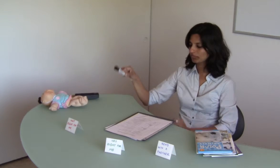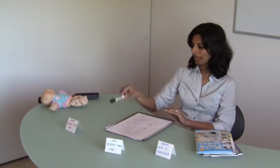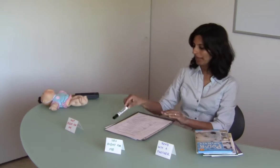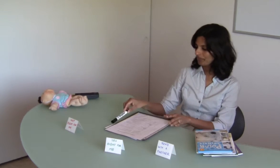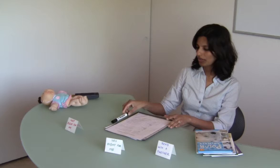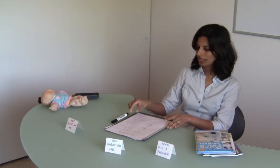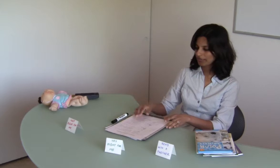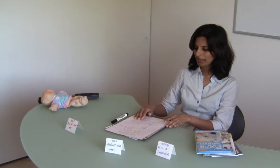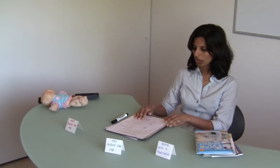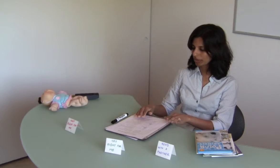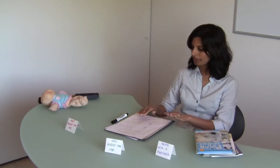Okay, here's my marker.